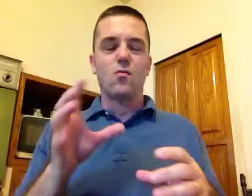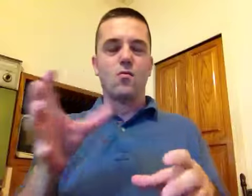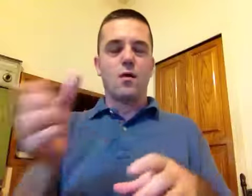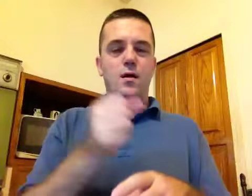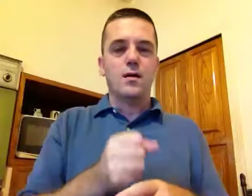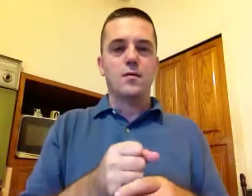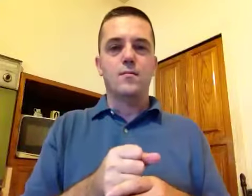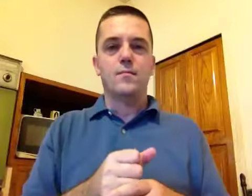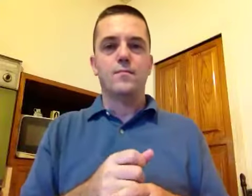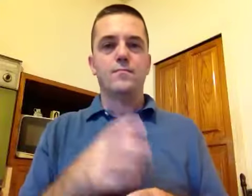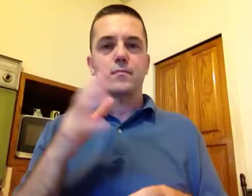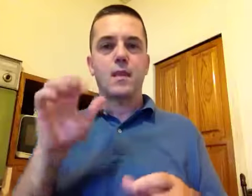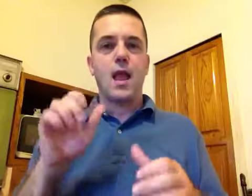How long have you been married?